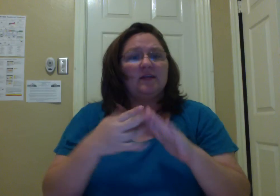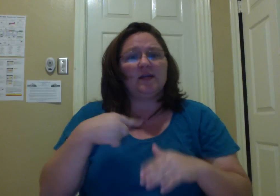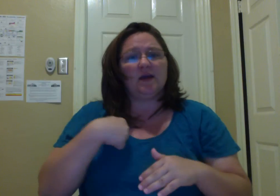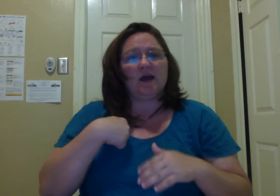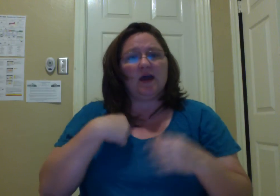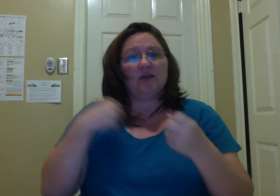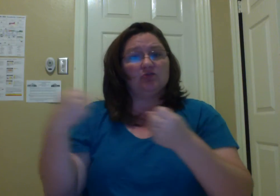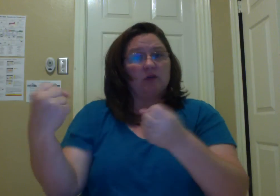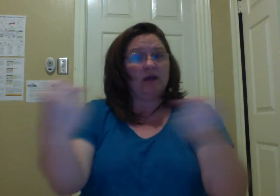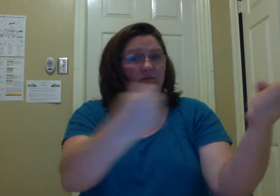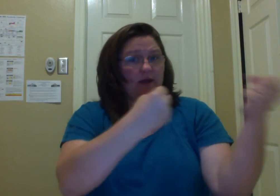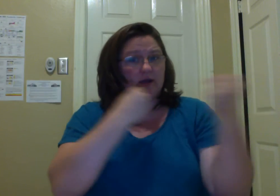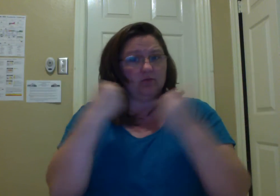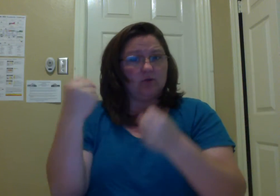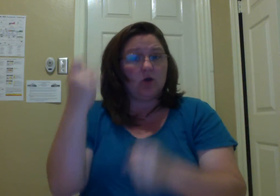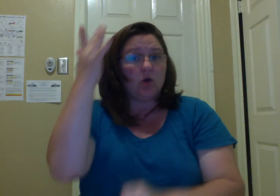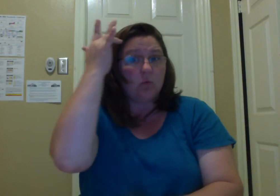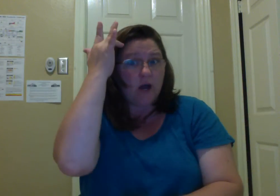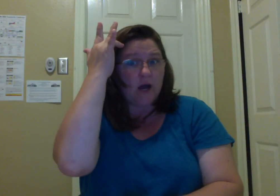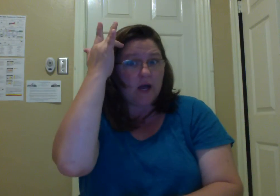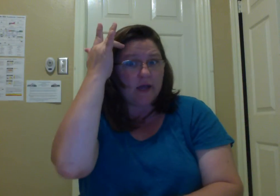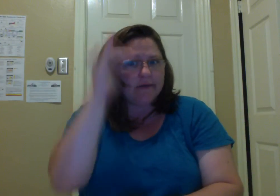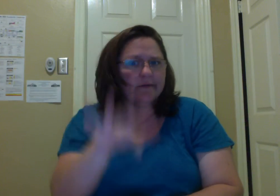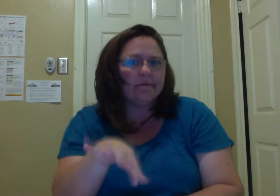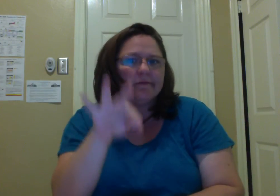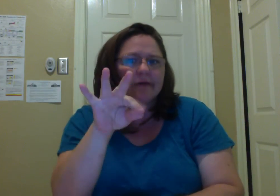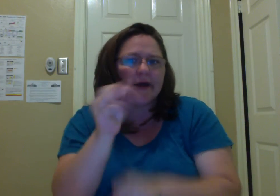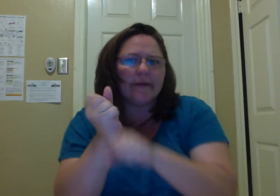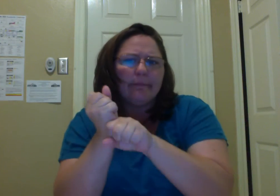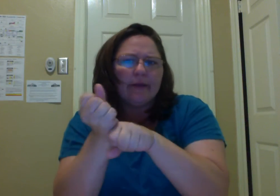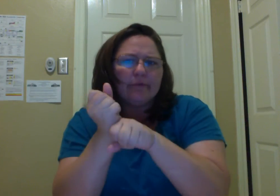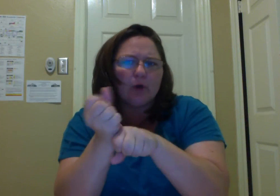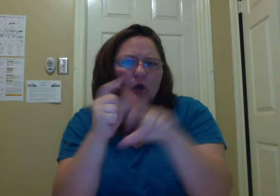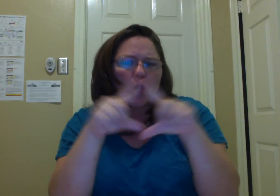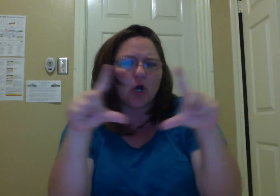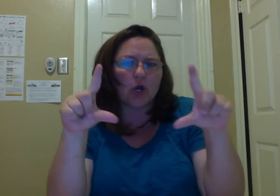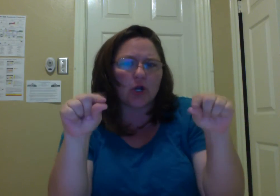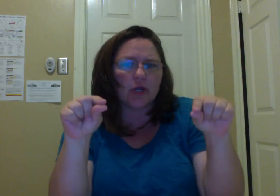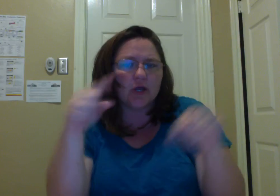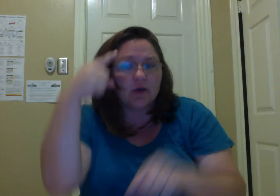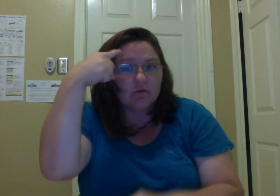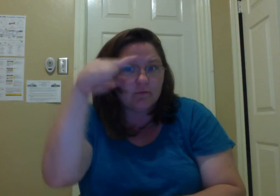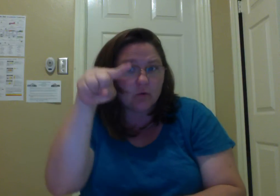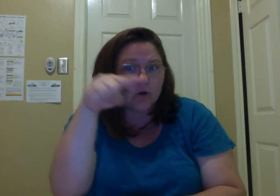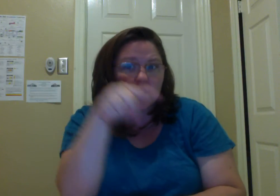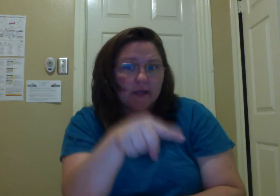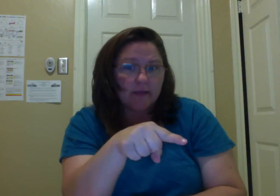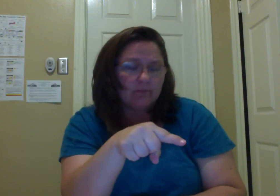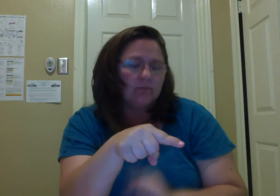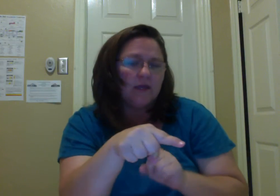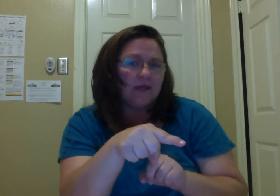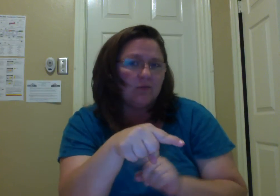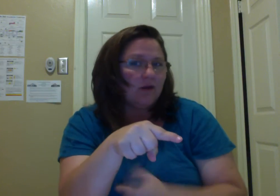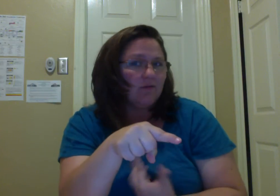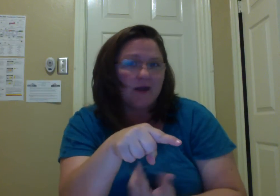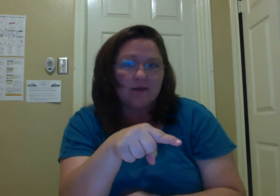city, I drive around. Why? Find baseball card for him. Again, wherever Adam's at,